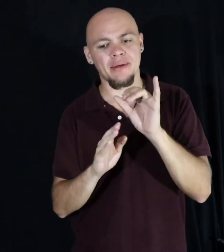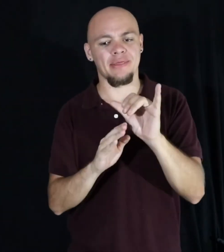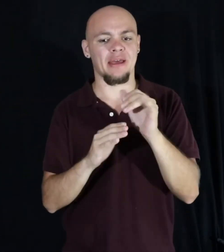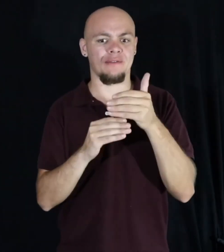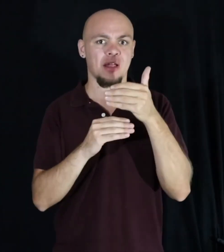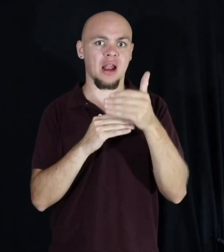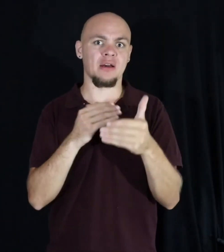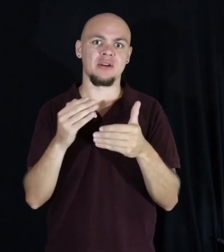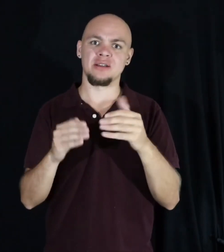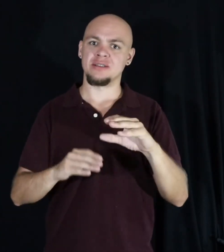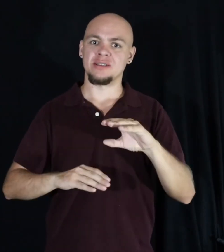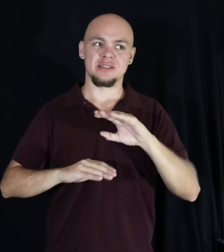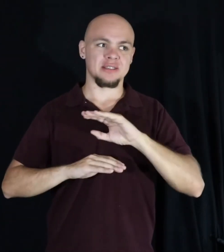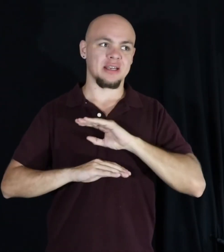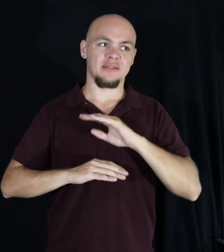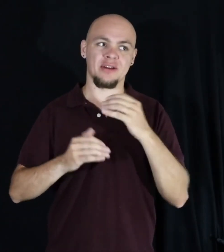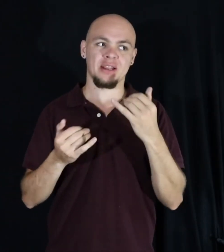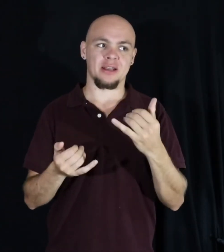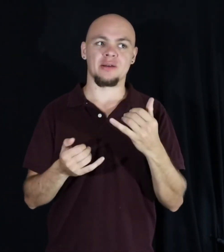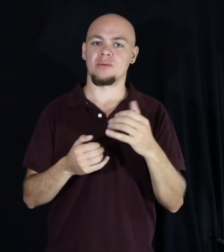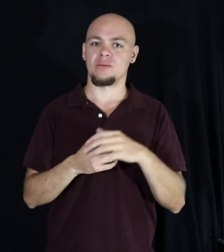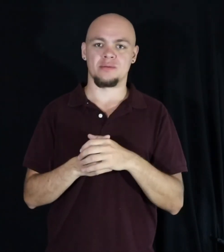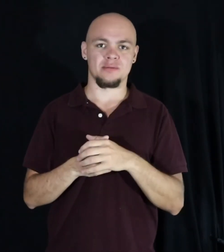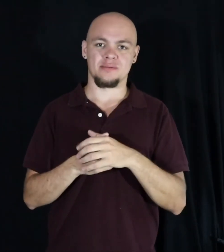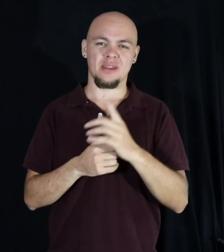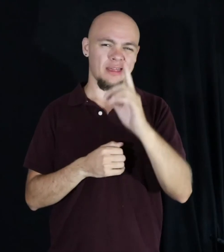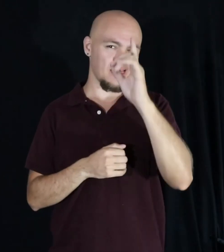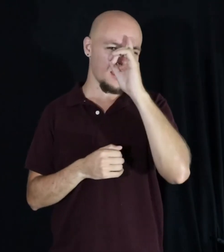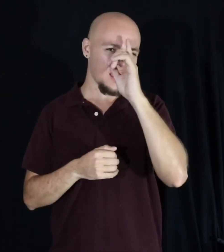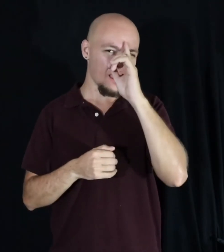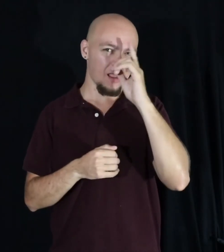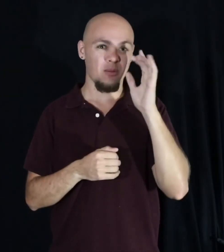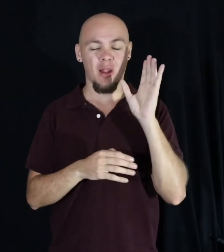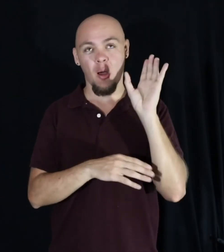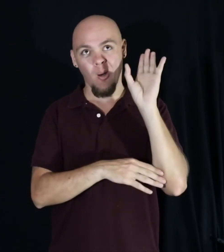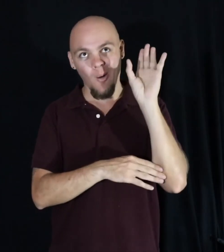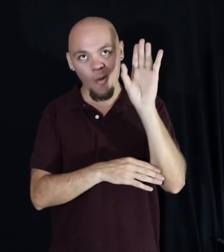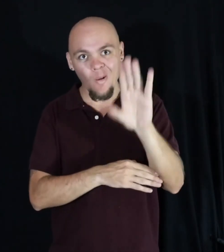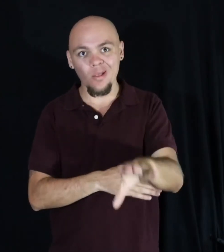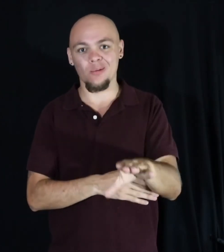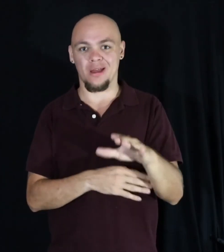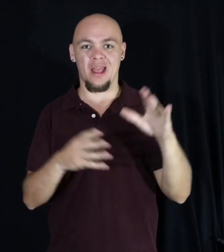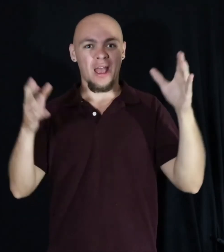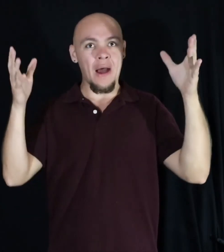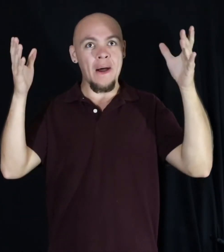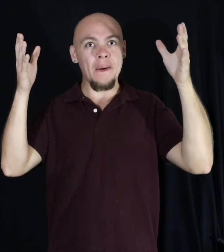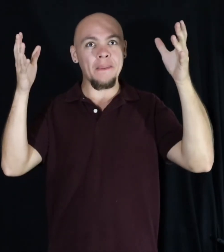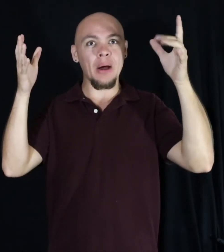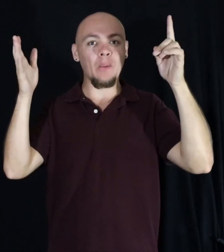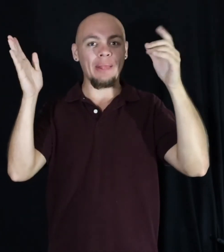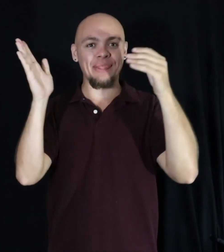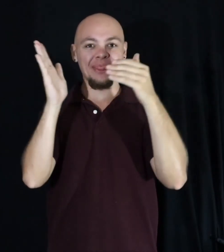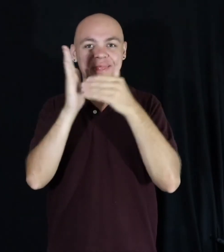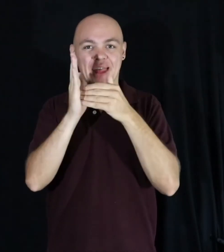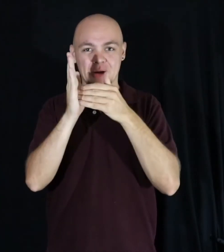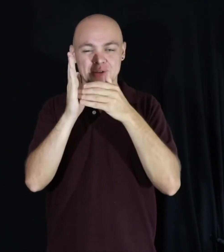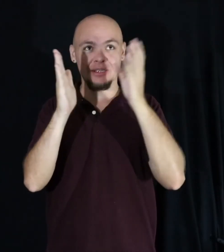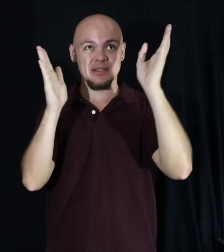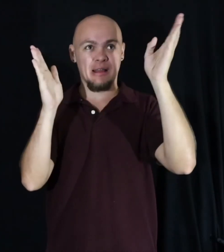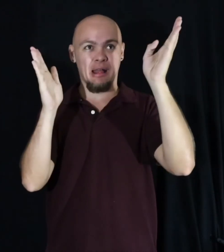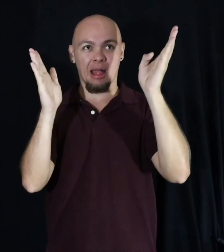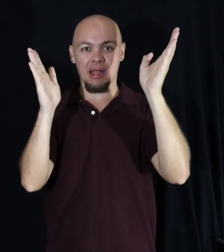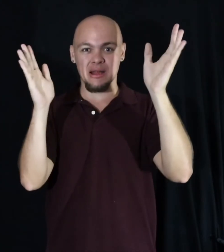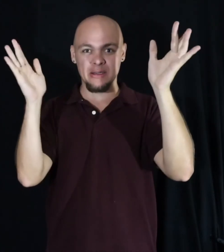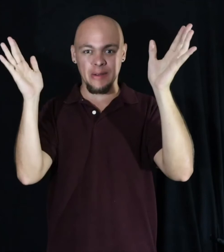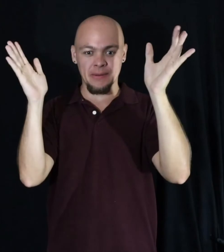you're not really satisfied. I mean, I thought I wanted to go all the way down the distillery, you know, starting out with 1,000 TED Talks. I wanted to have